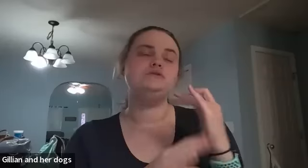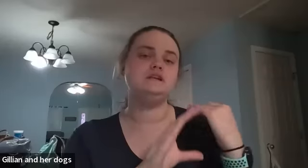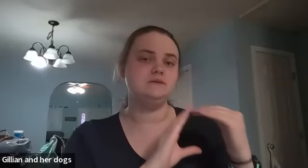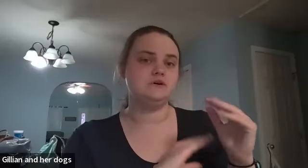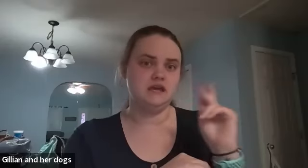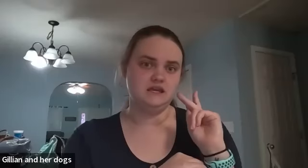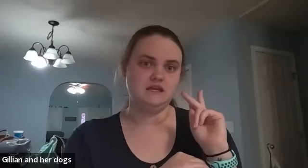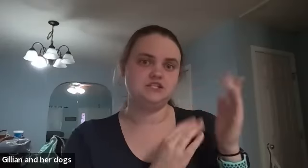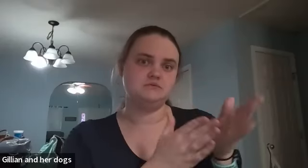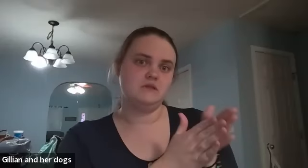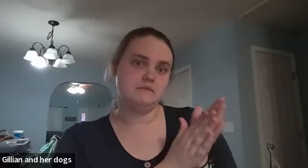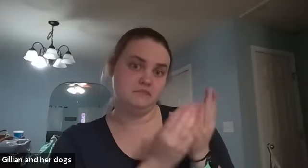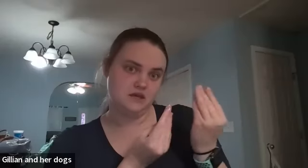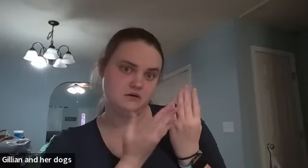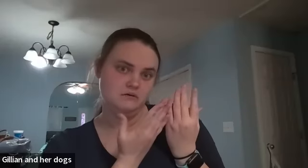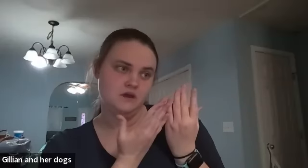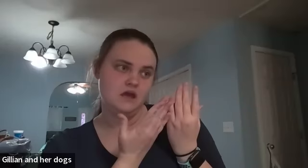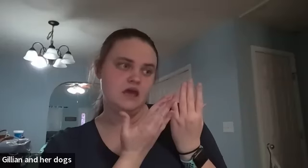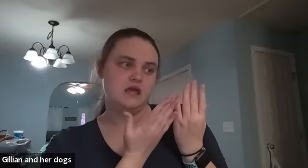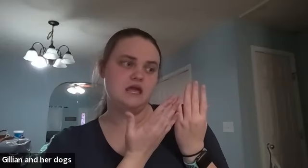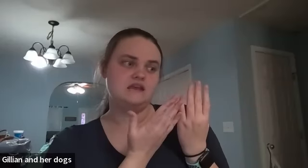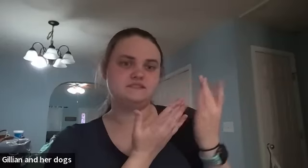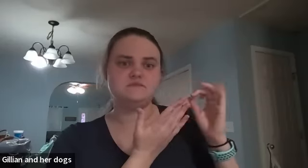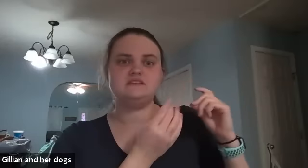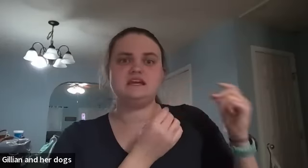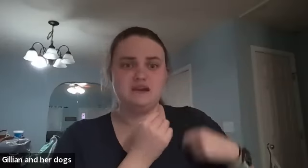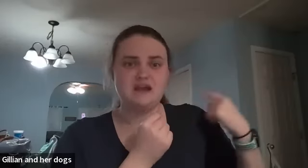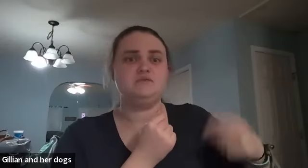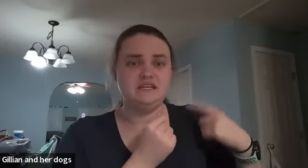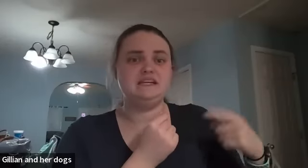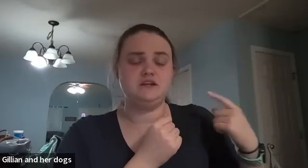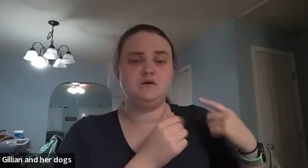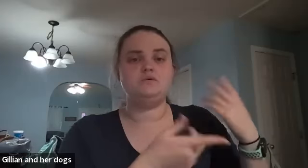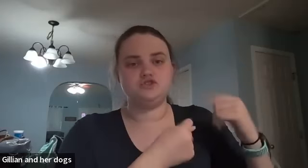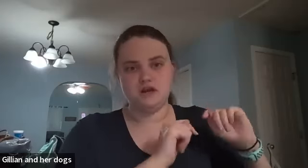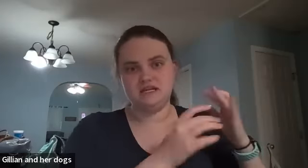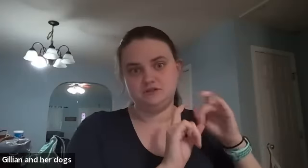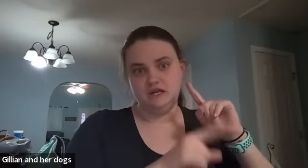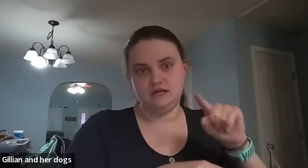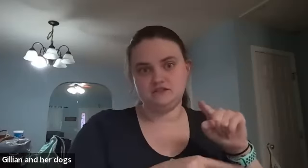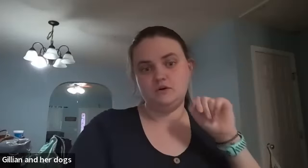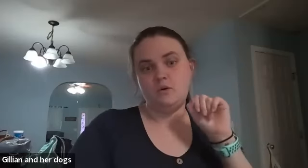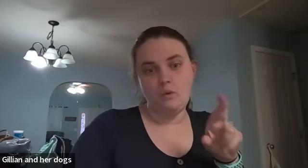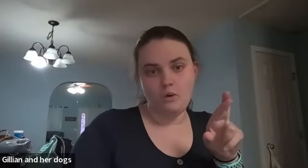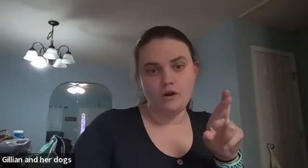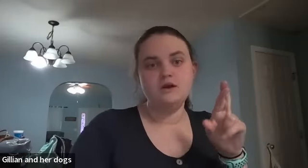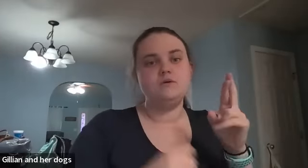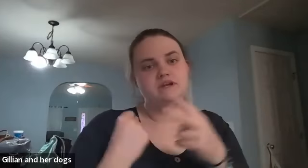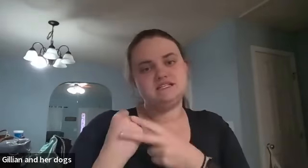can email Katie and she will let me know. And if it's something that's like, I kind of really need to know, we'll try to get you an answer, or we can save it